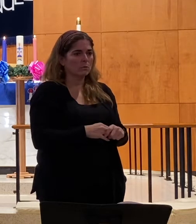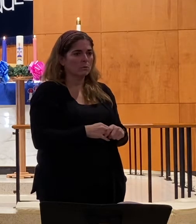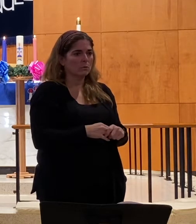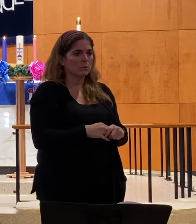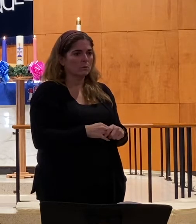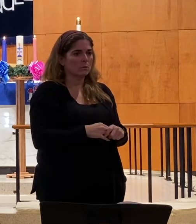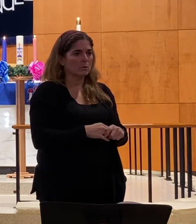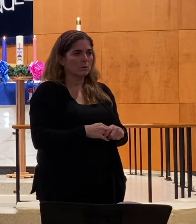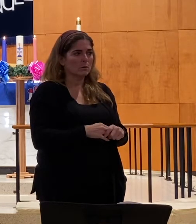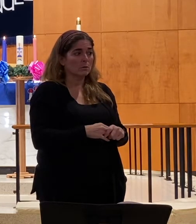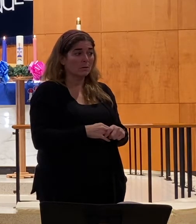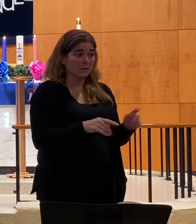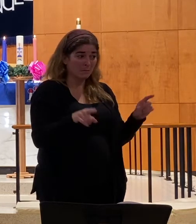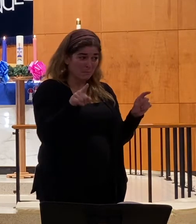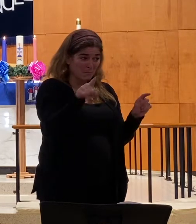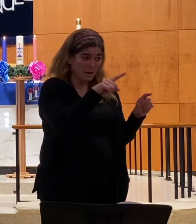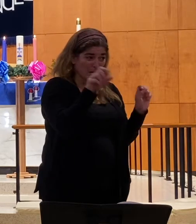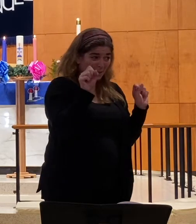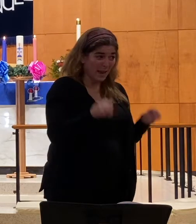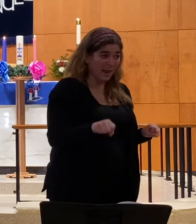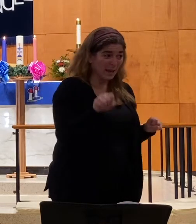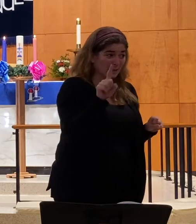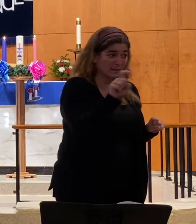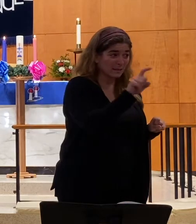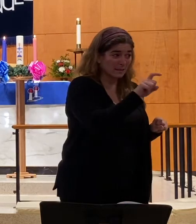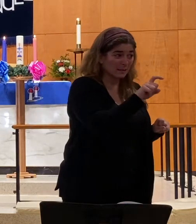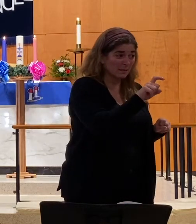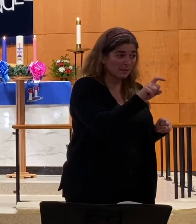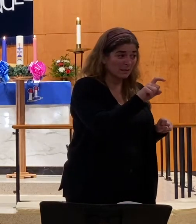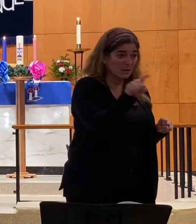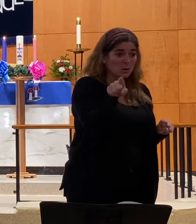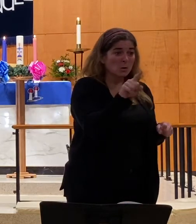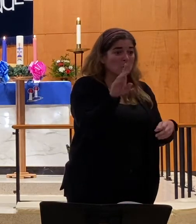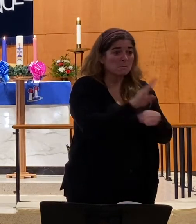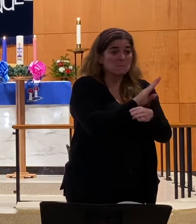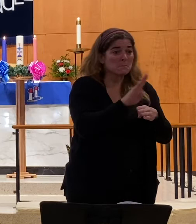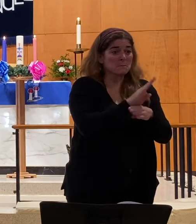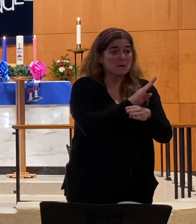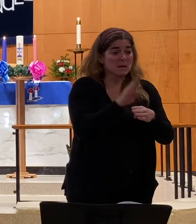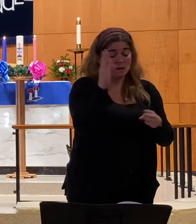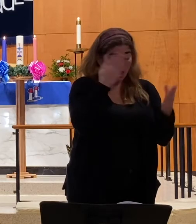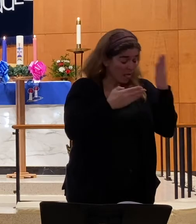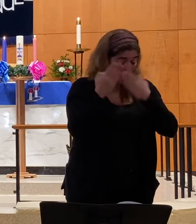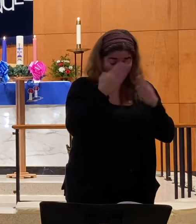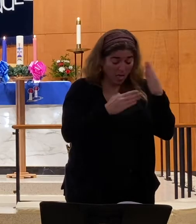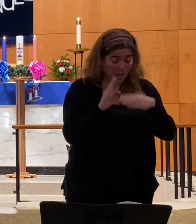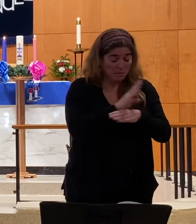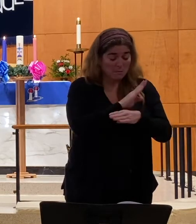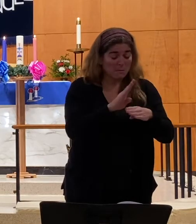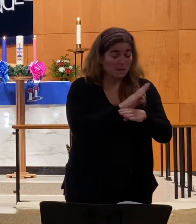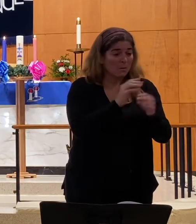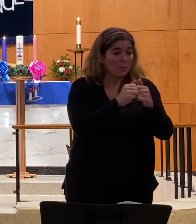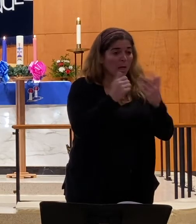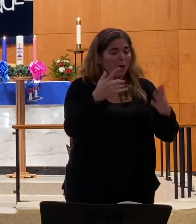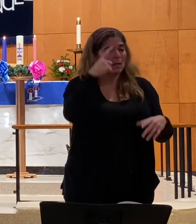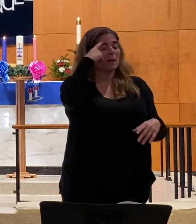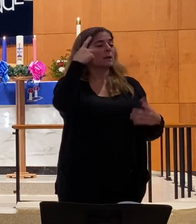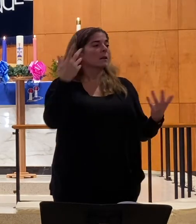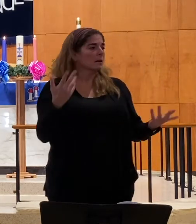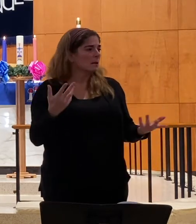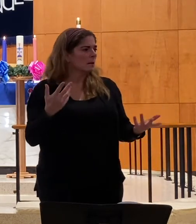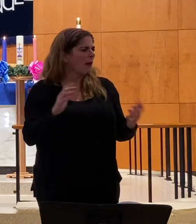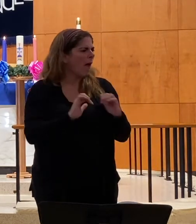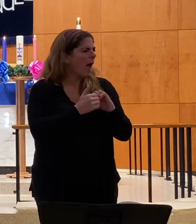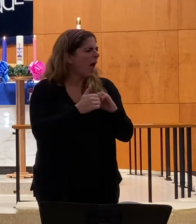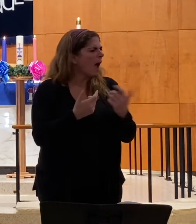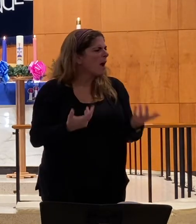But will we take the time this Advent to allow God to stir things up within us and within our church